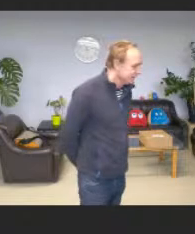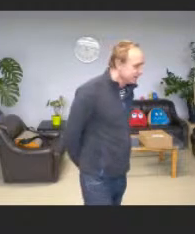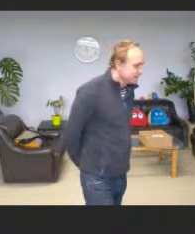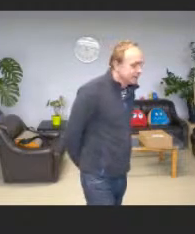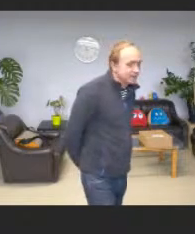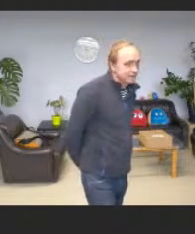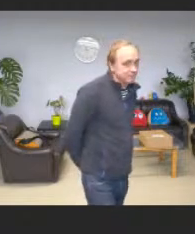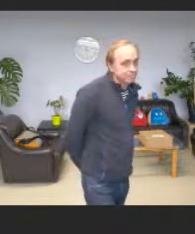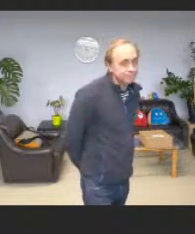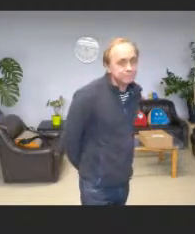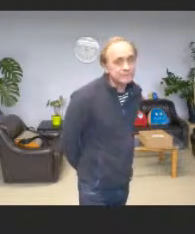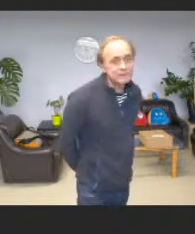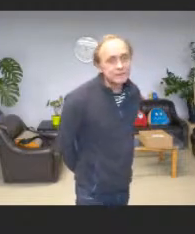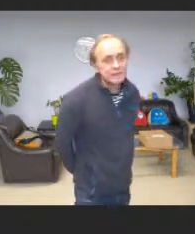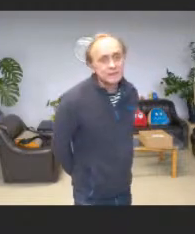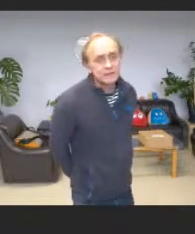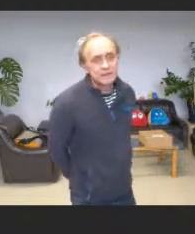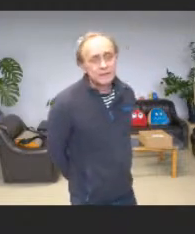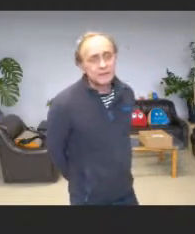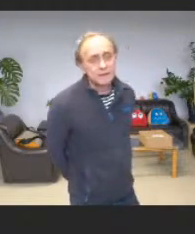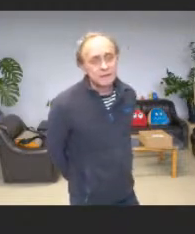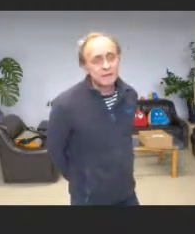model. The